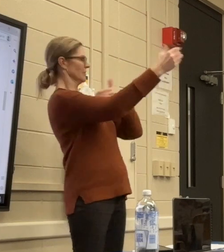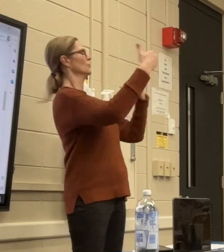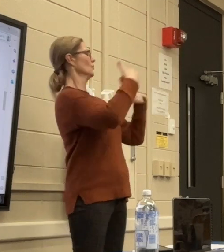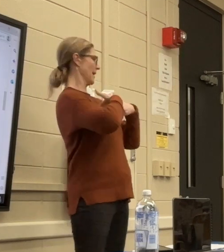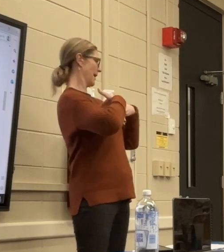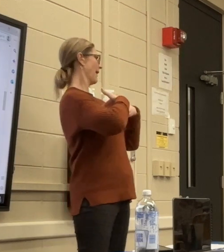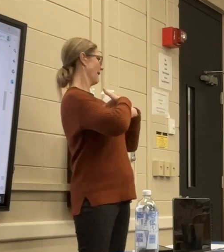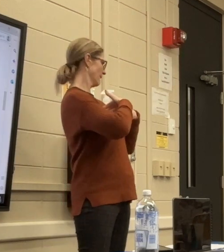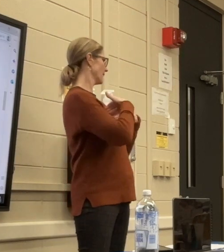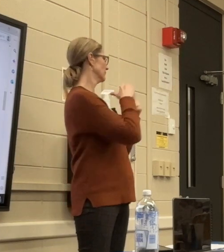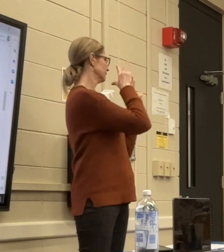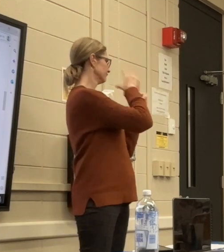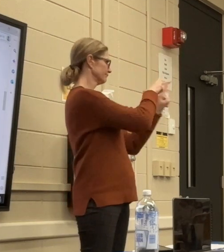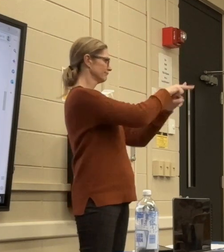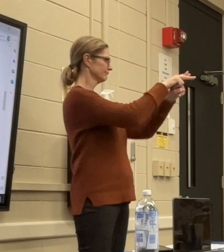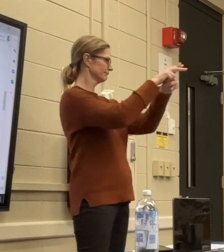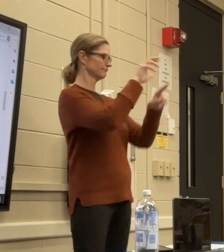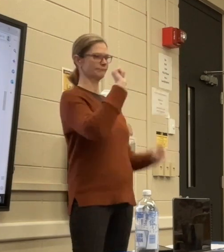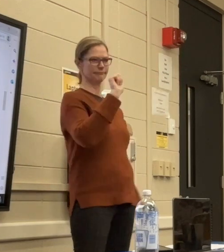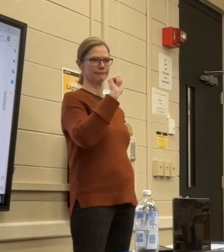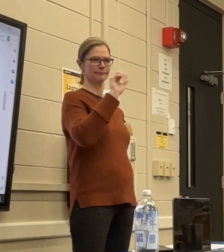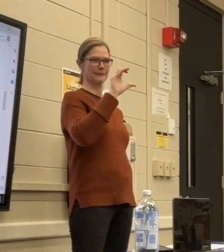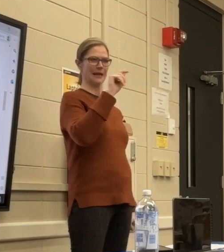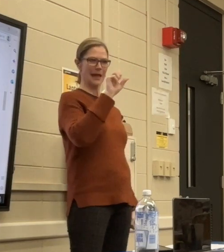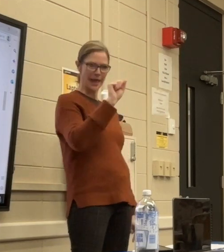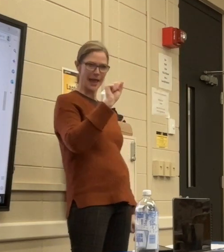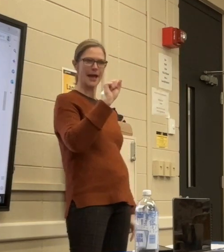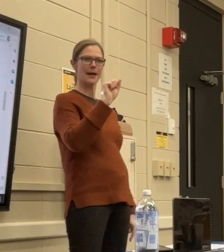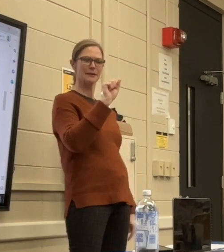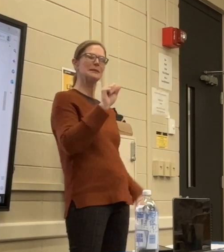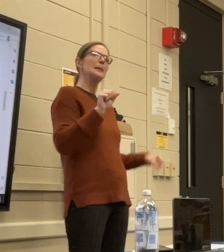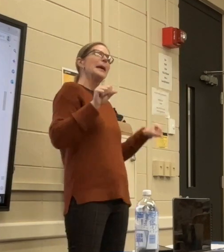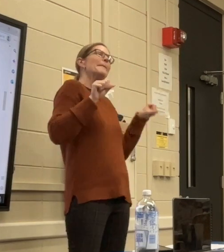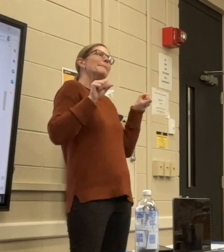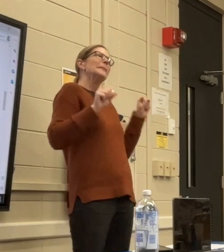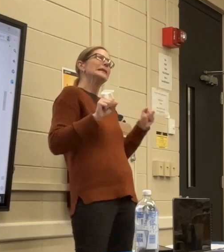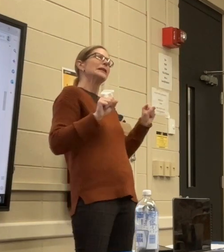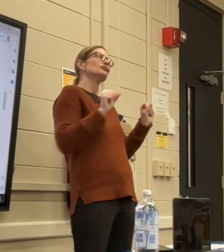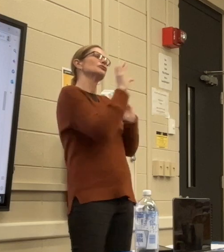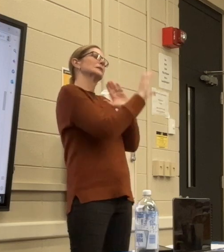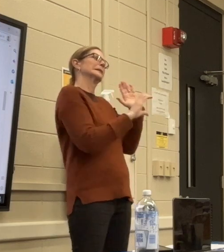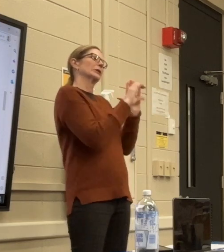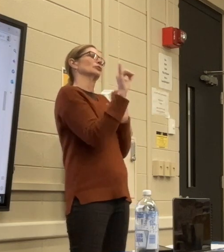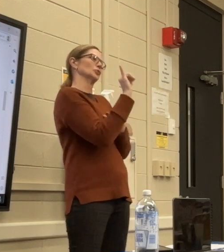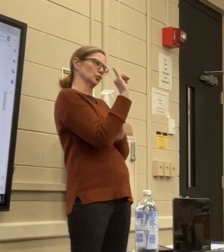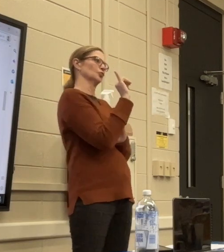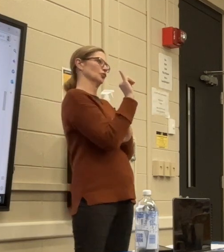So my goal for next week is to have assigned some characters, an X.